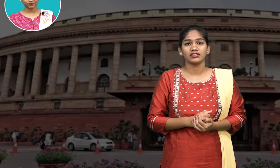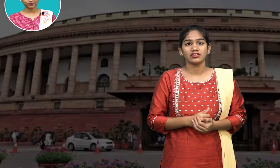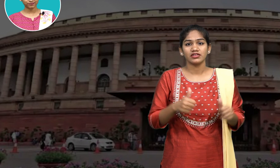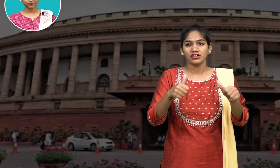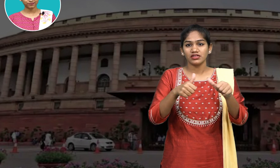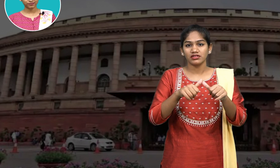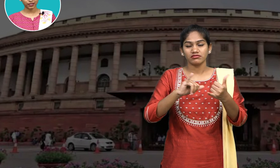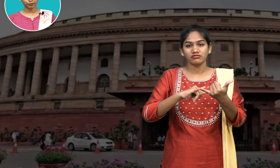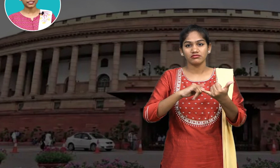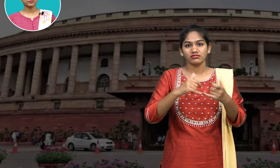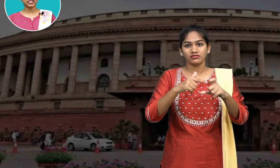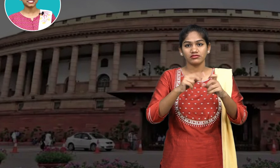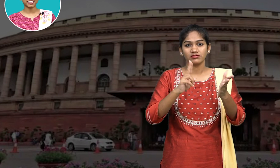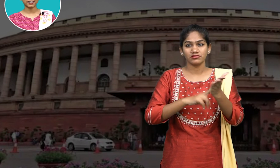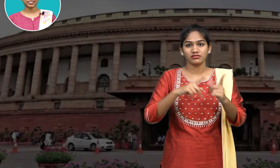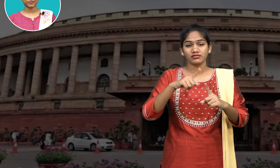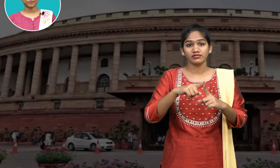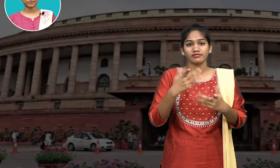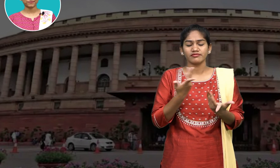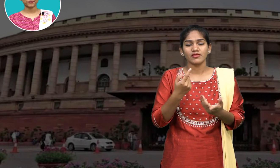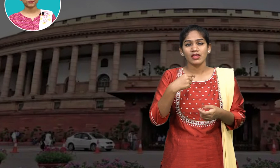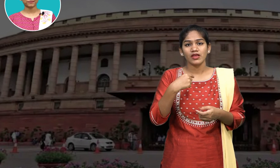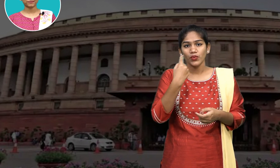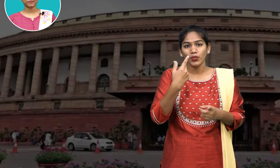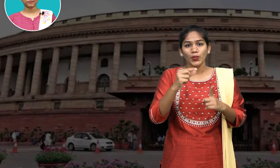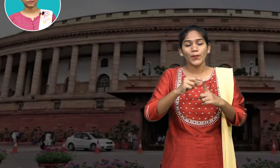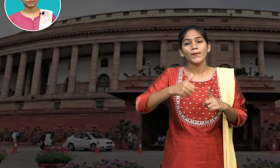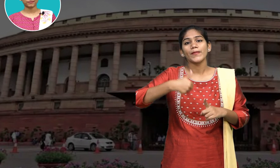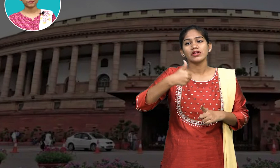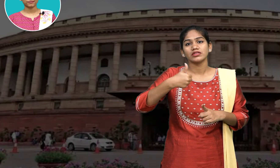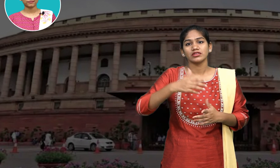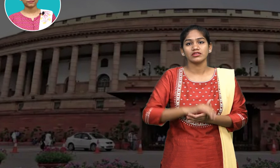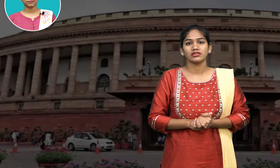assent by the President.